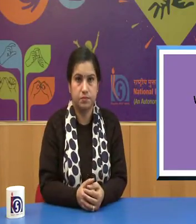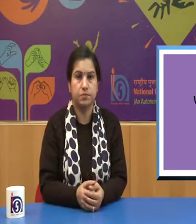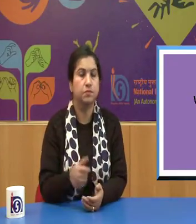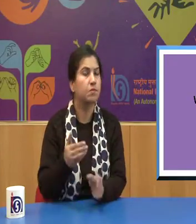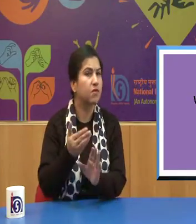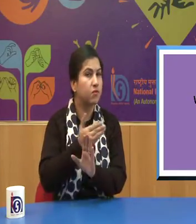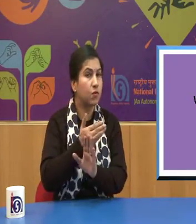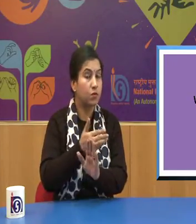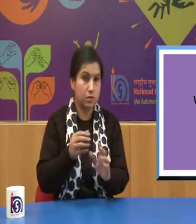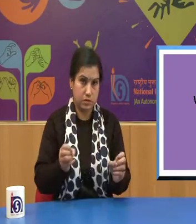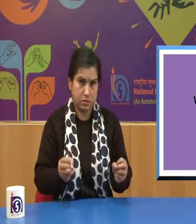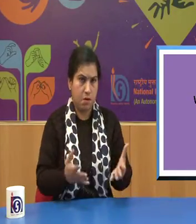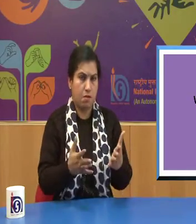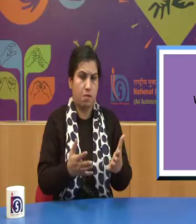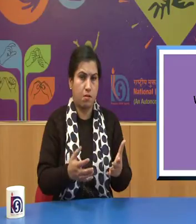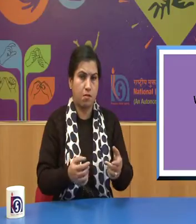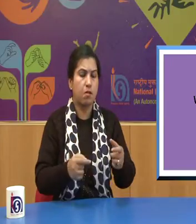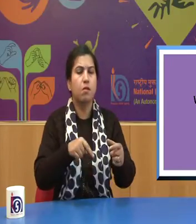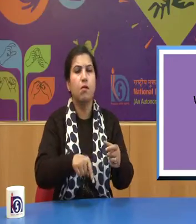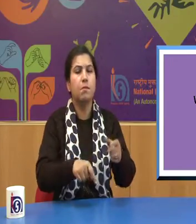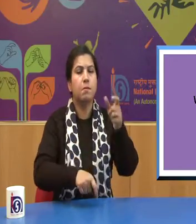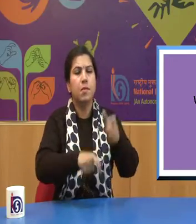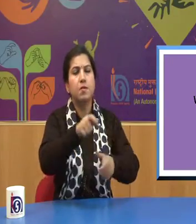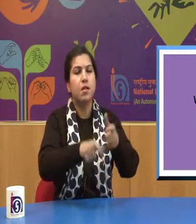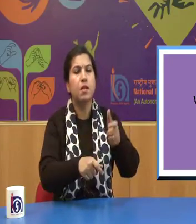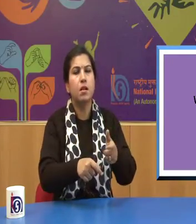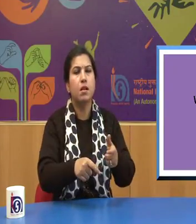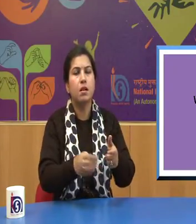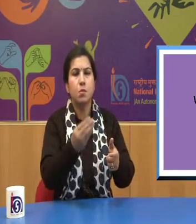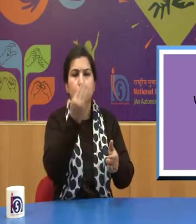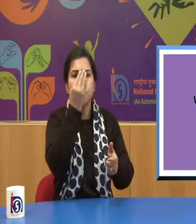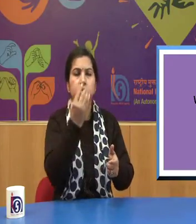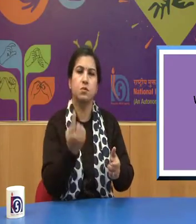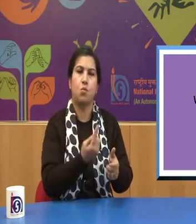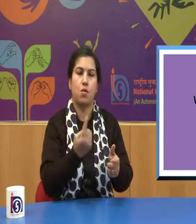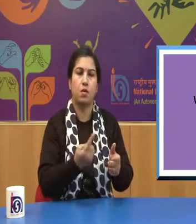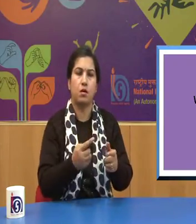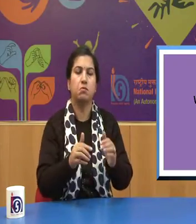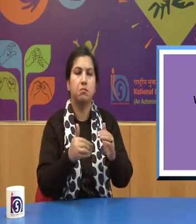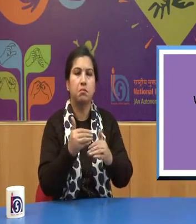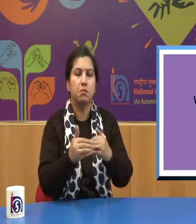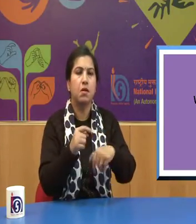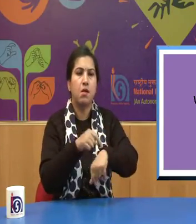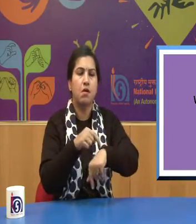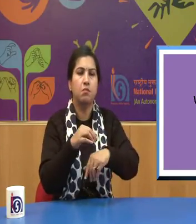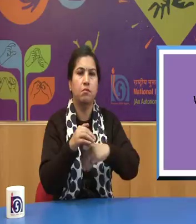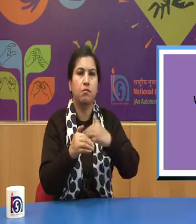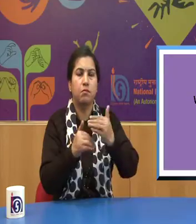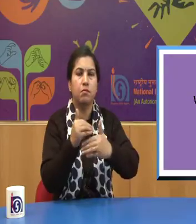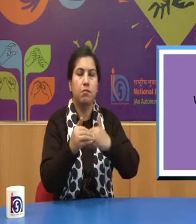In the beginning, this movement was limited to Muslims only, but later